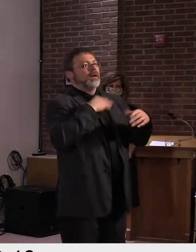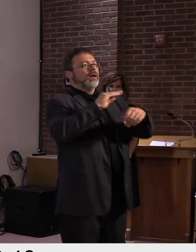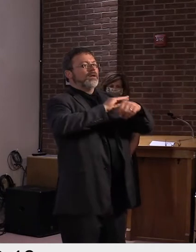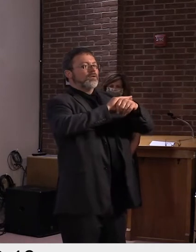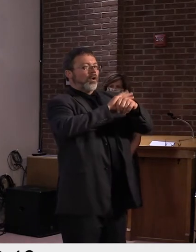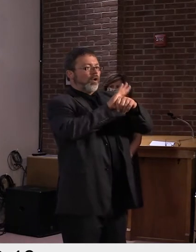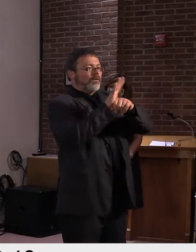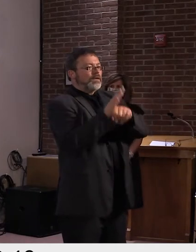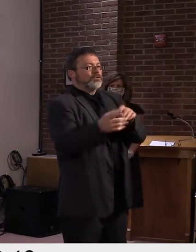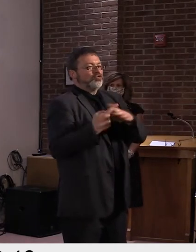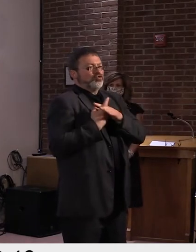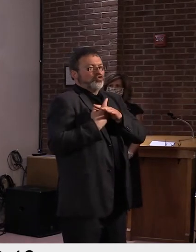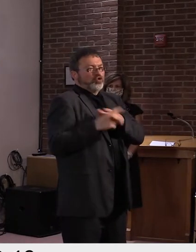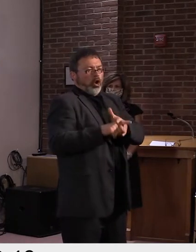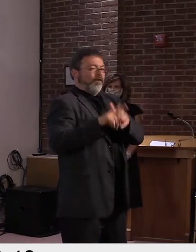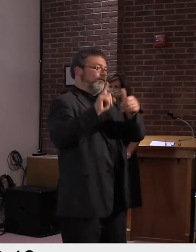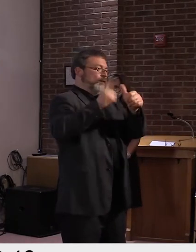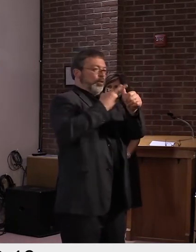in April. So